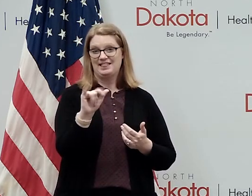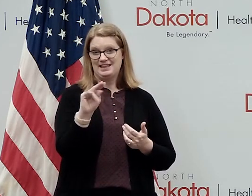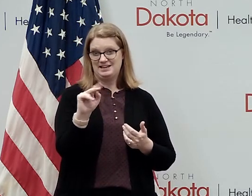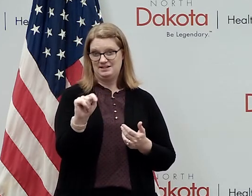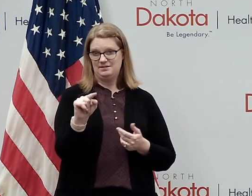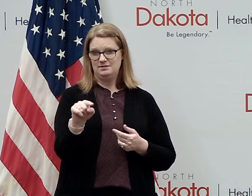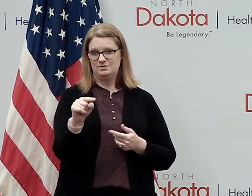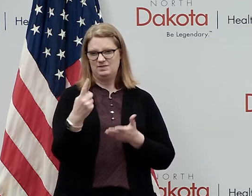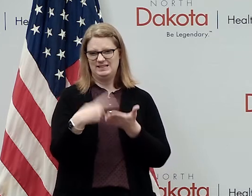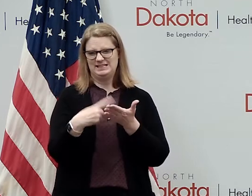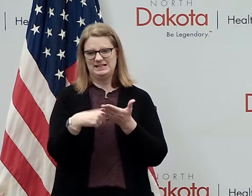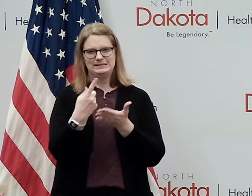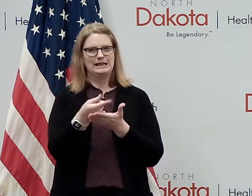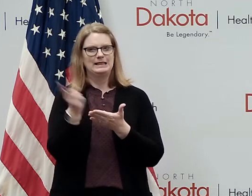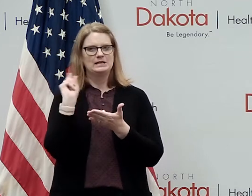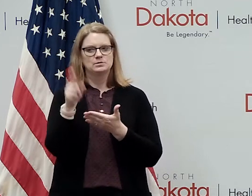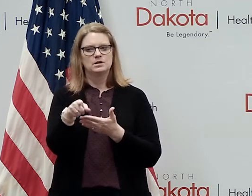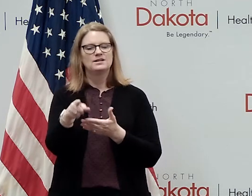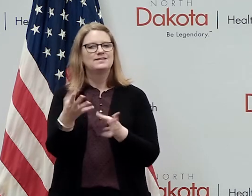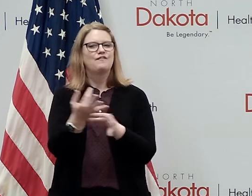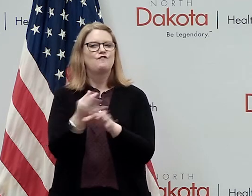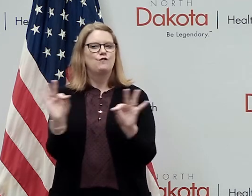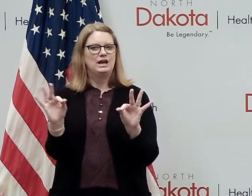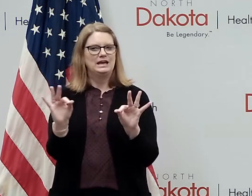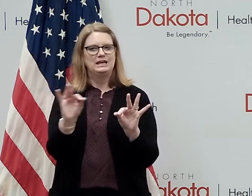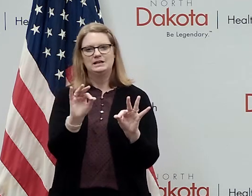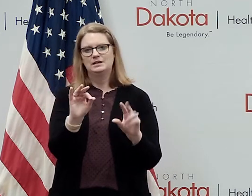about last week, who's doing free